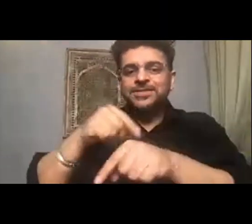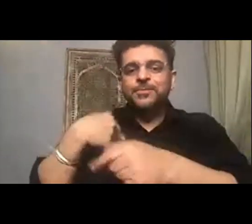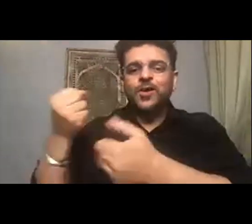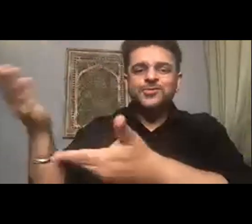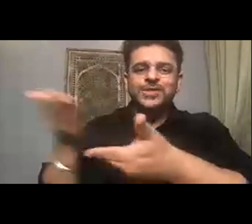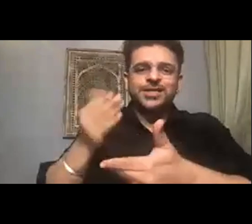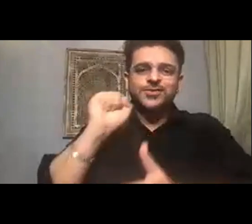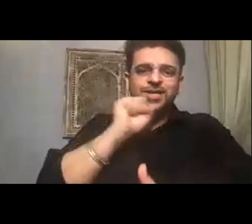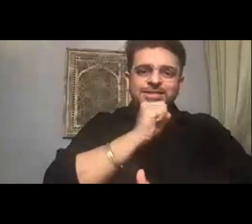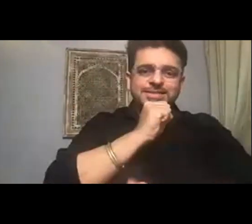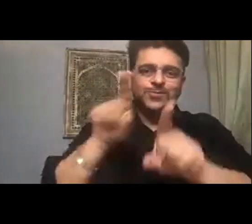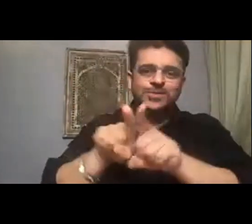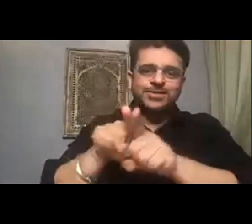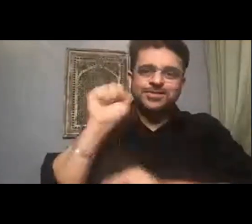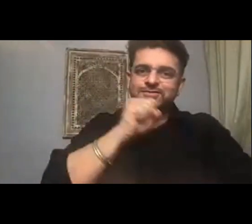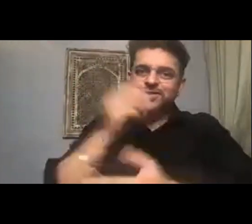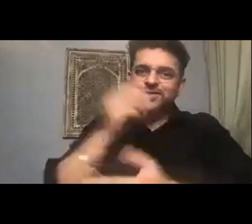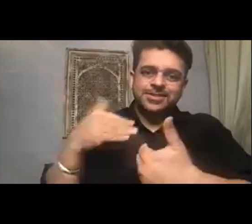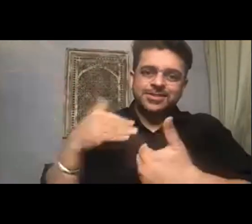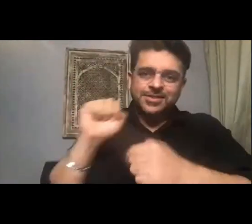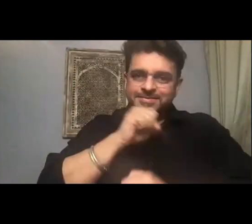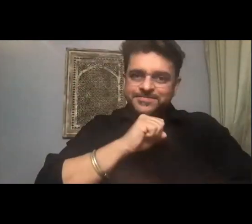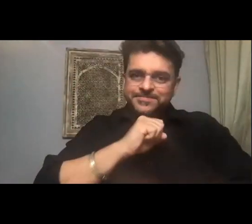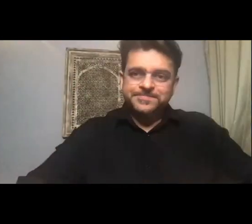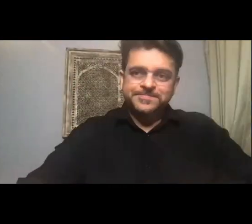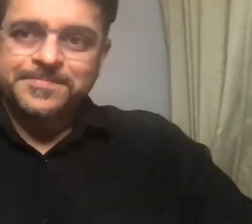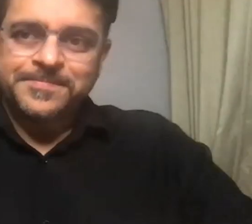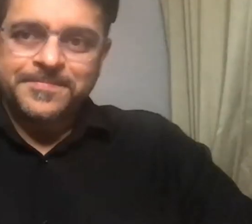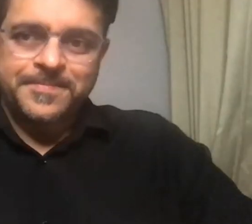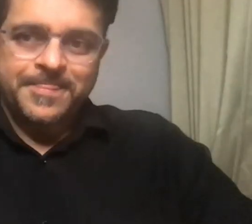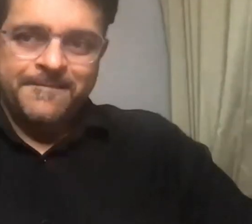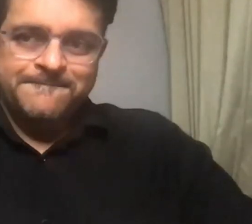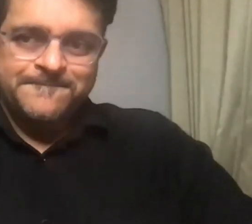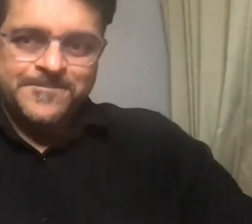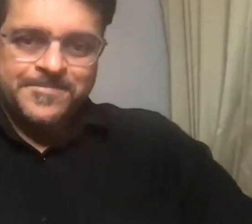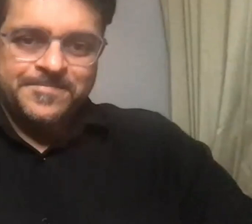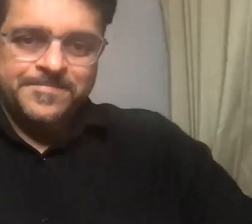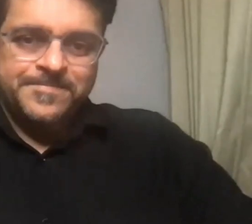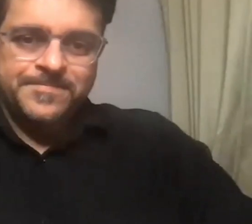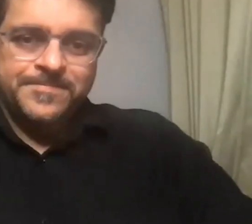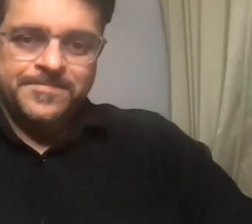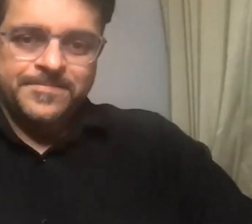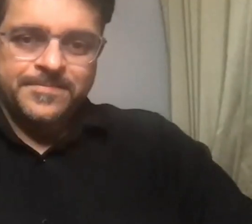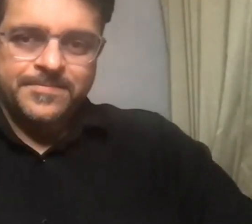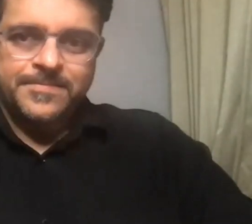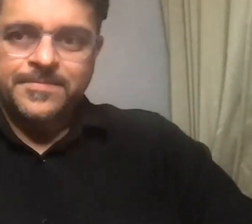Great. Go ahead, Dr. Alim. And at the same time, I also want to invite Shanti. If Shanti could join in.